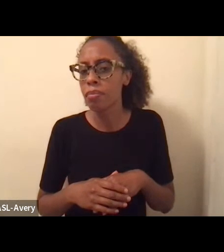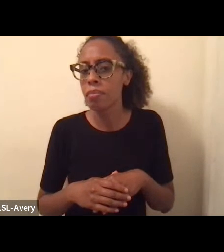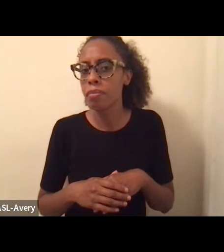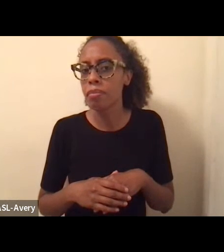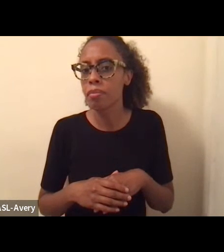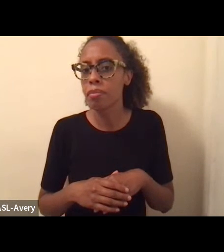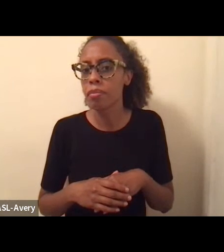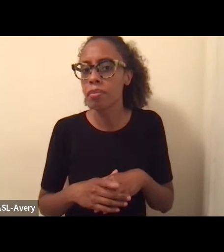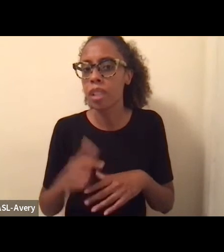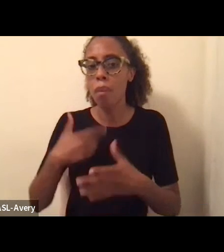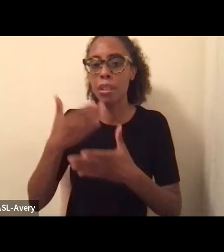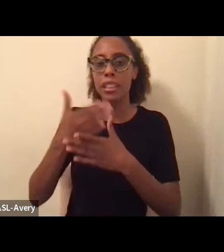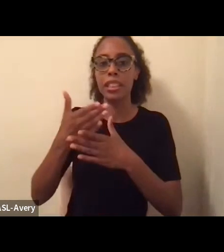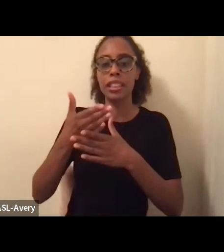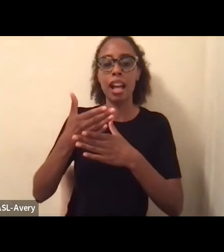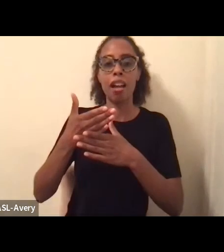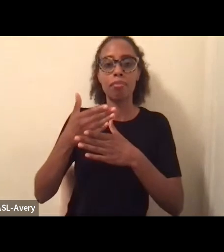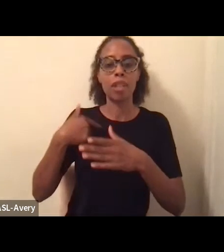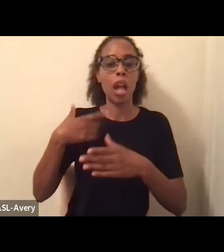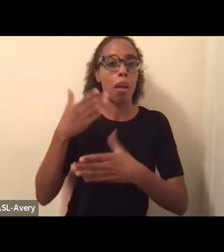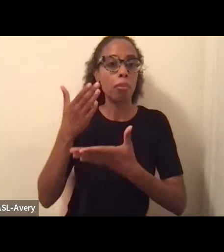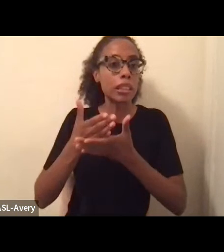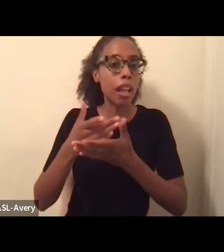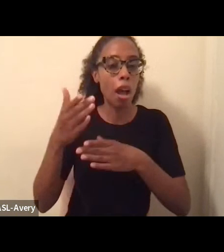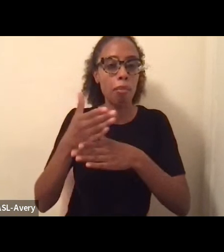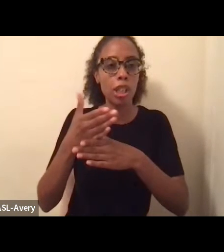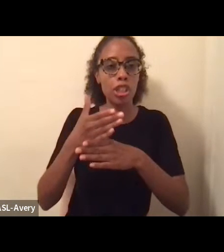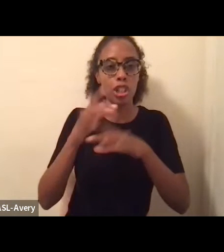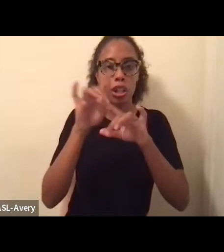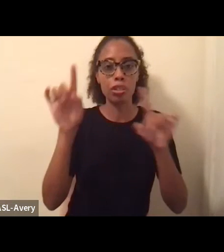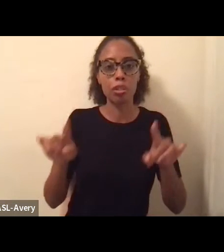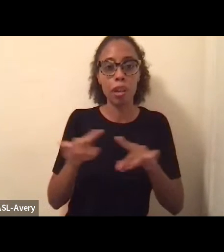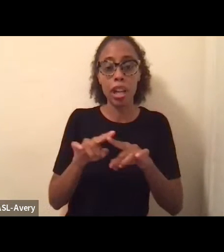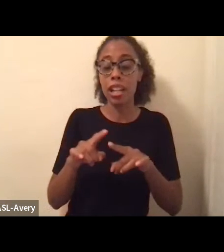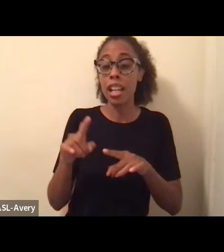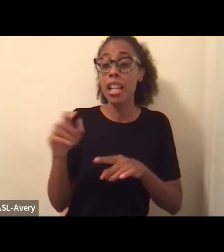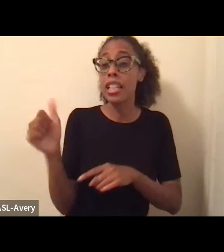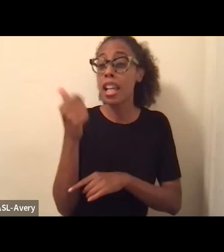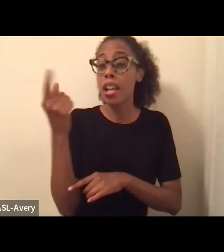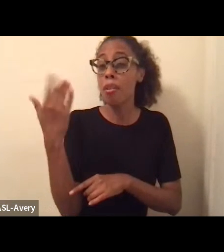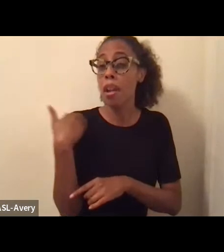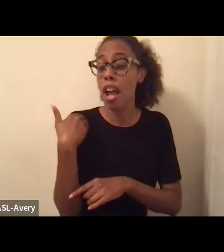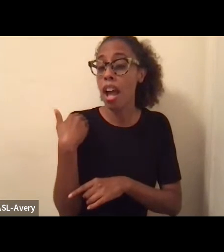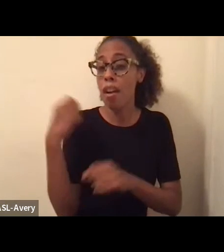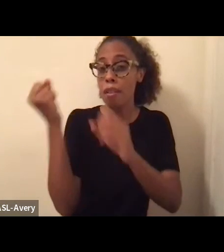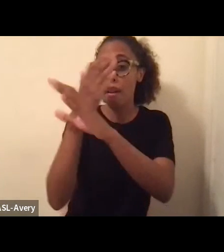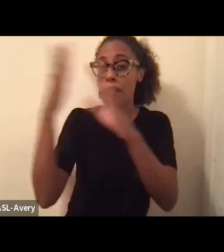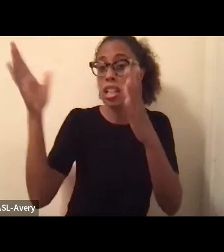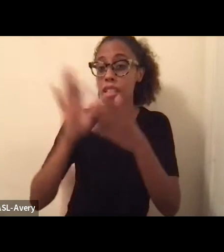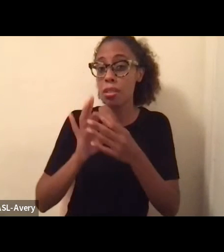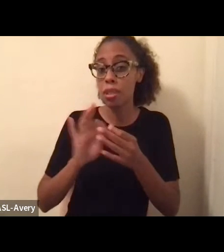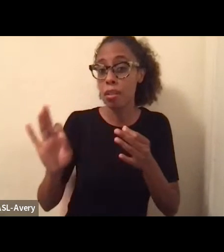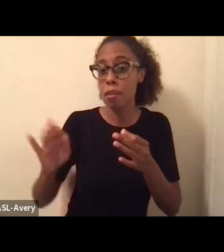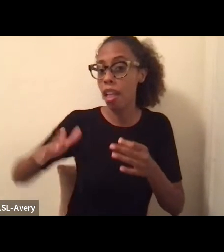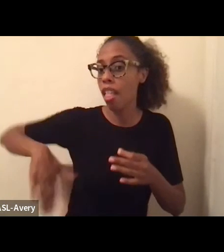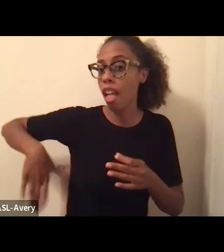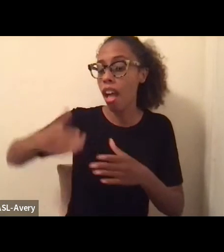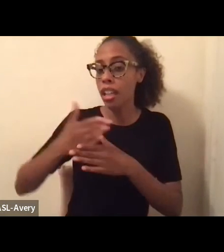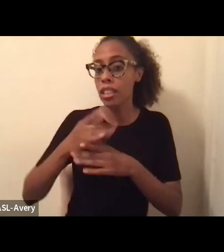I'm gonna stop the share. Does anybody have a vision statement that hasn't been shared that they want to share?